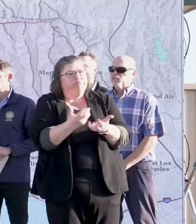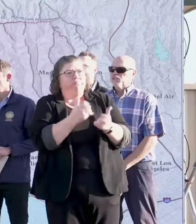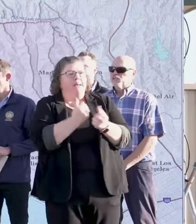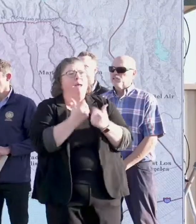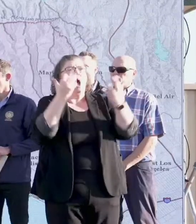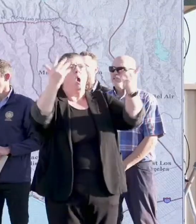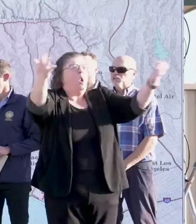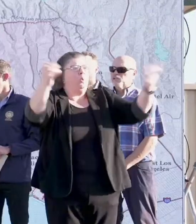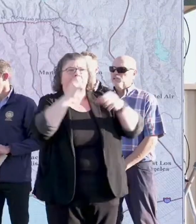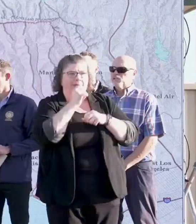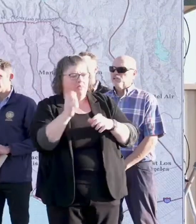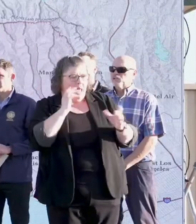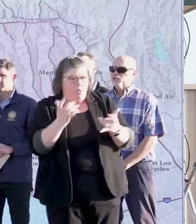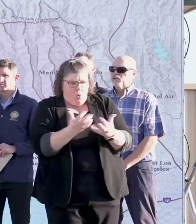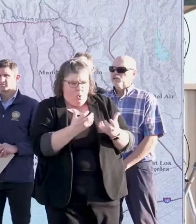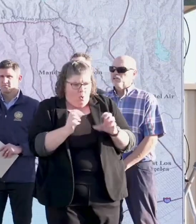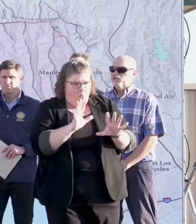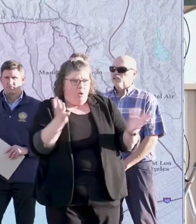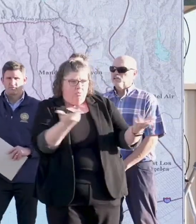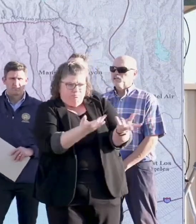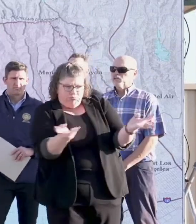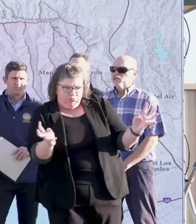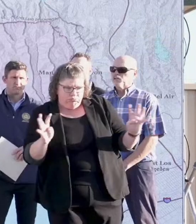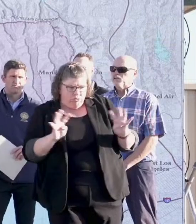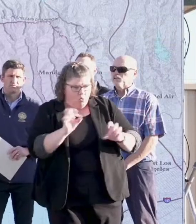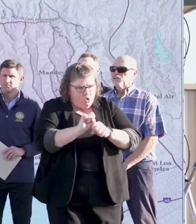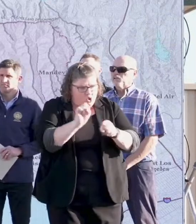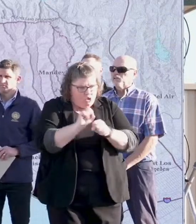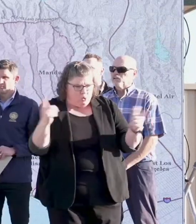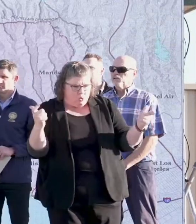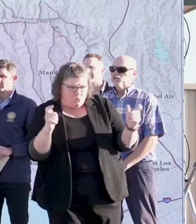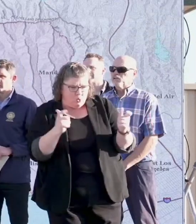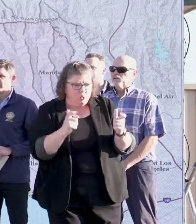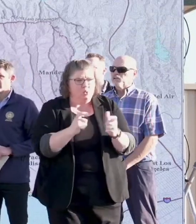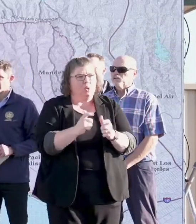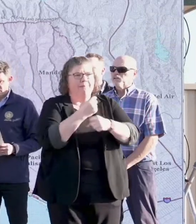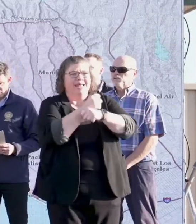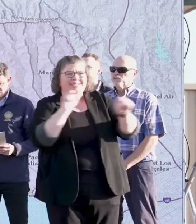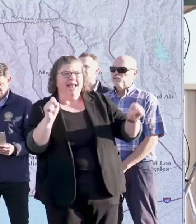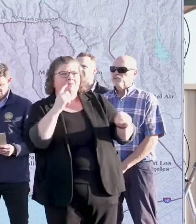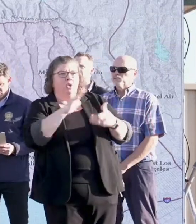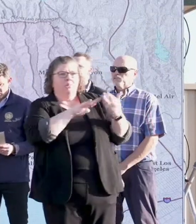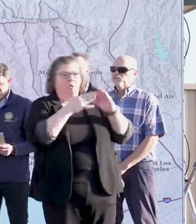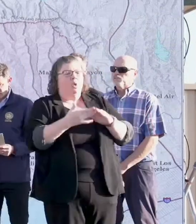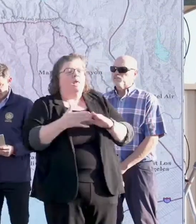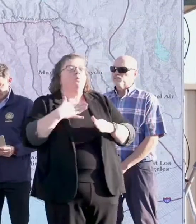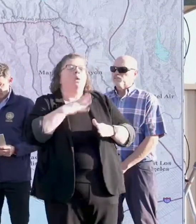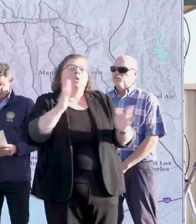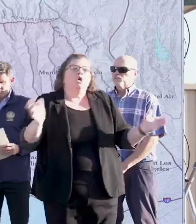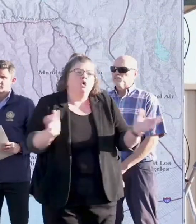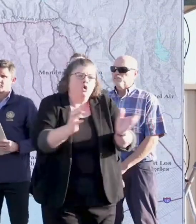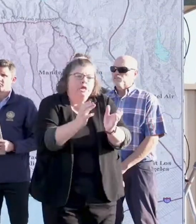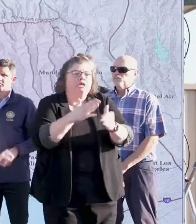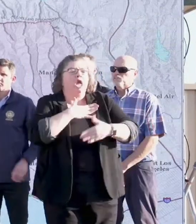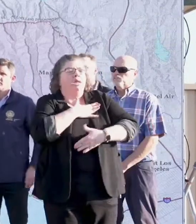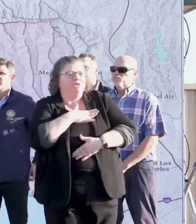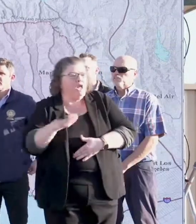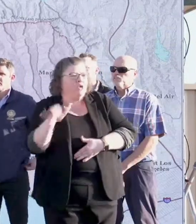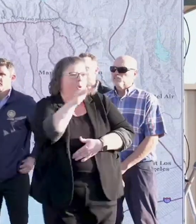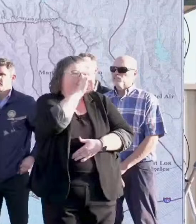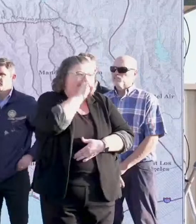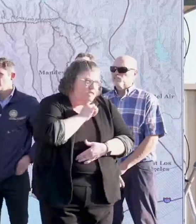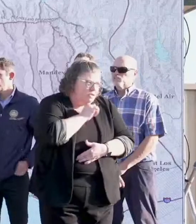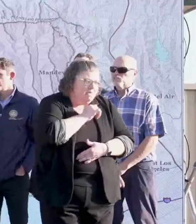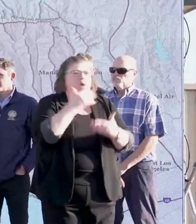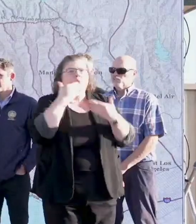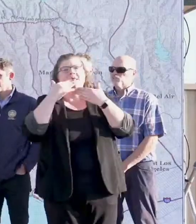single inch of that perimeter to make sure that our communities are safe. We urge your patience, we appreciate your patience, and we thank our first